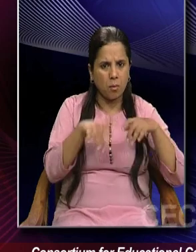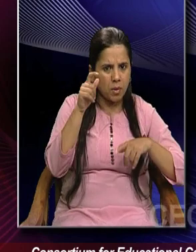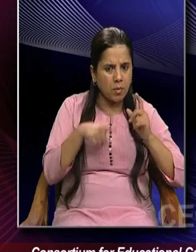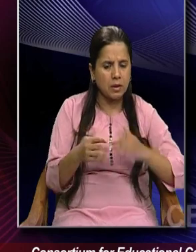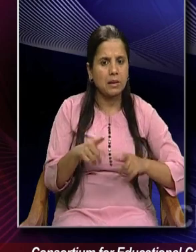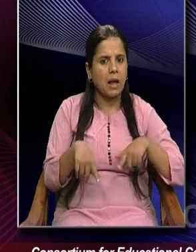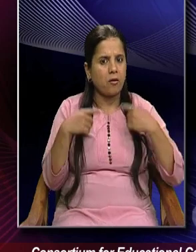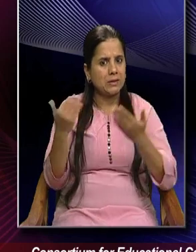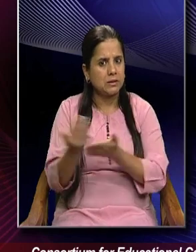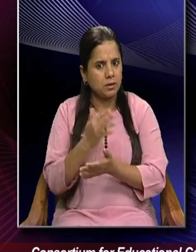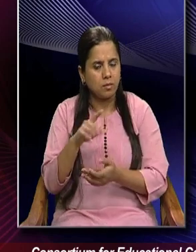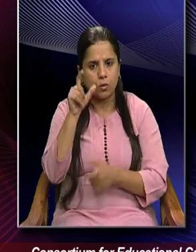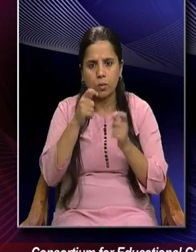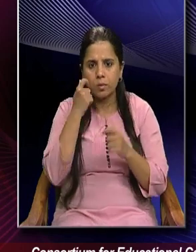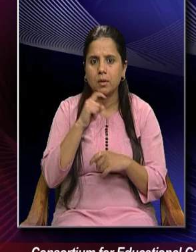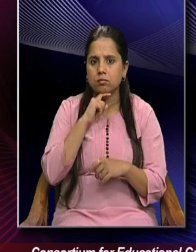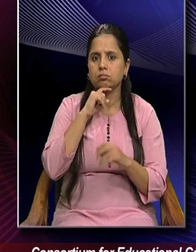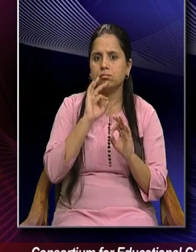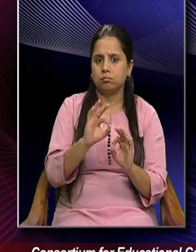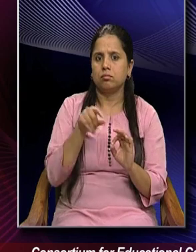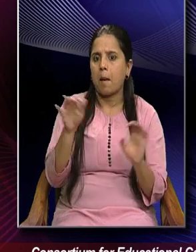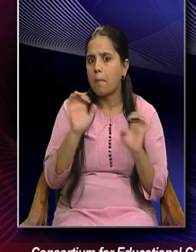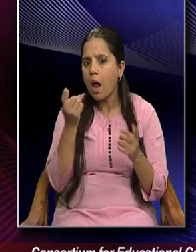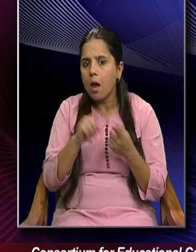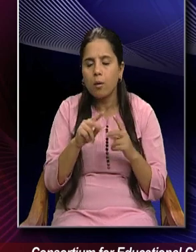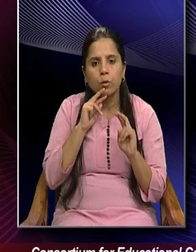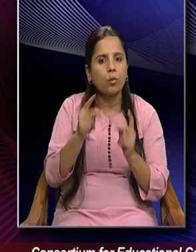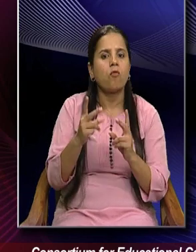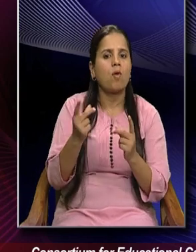maintain human dignity in response to emergencies.